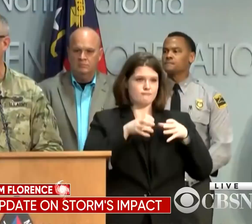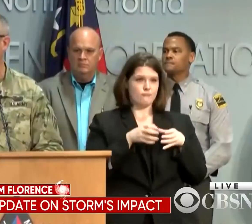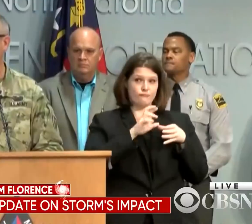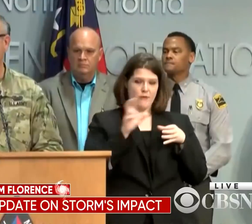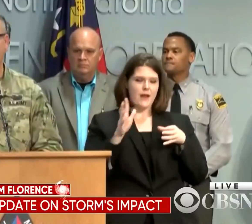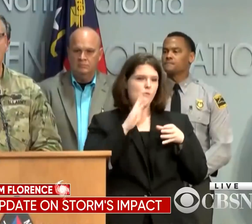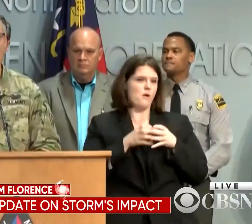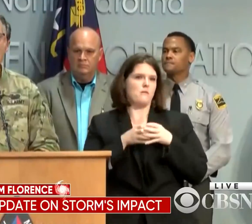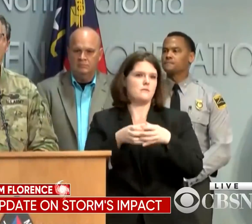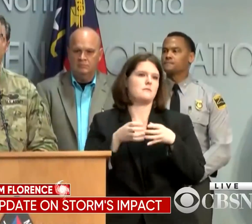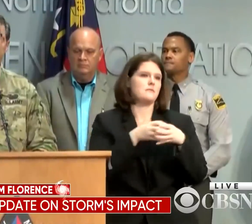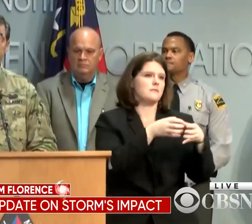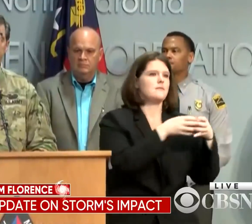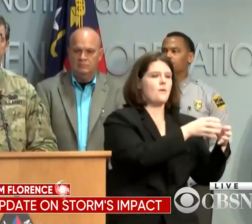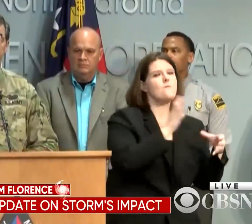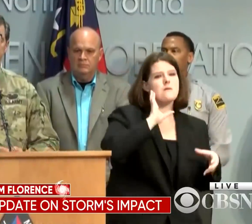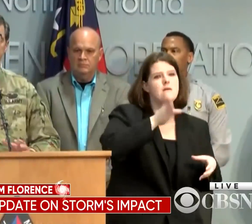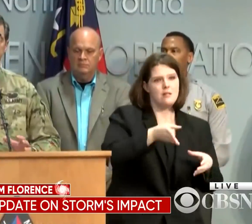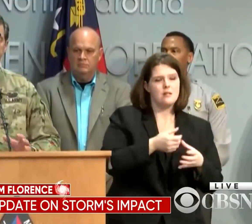pre-positioned.